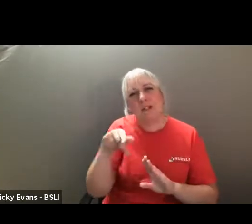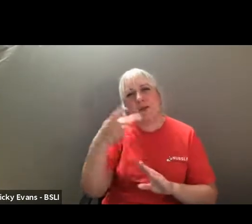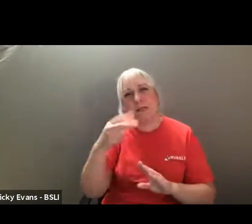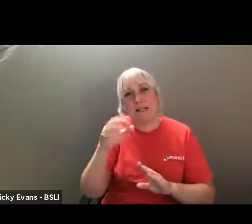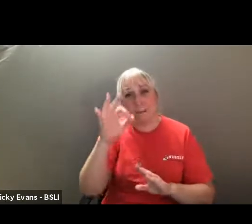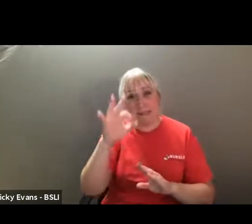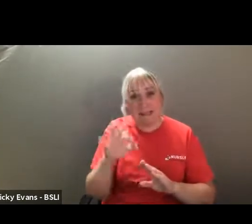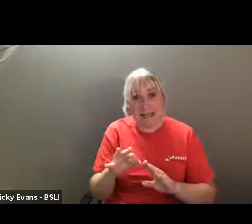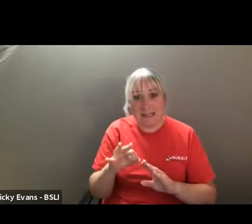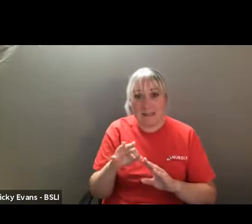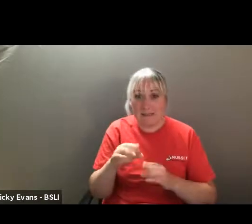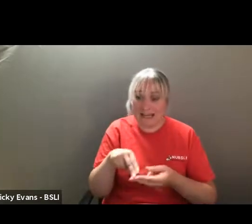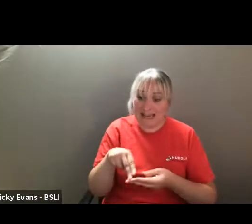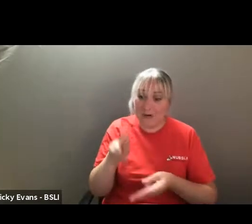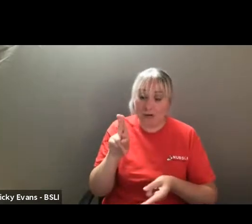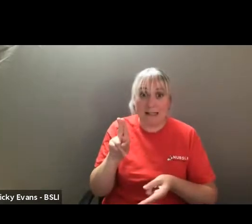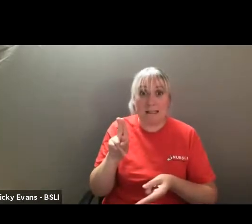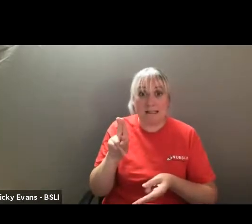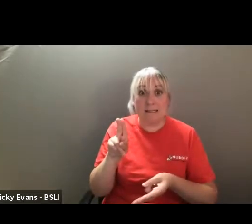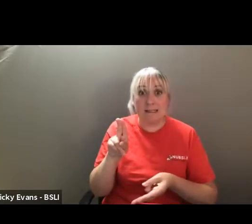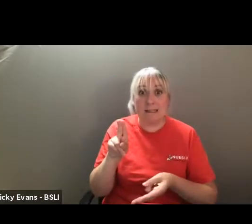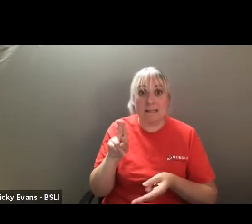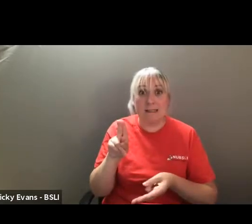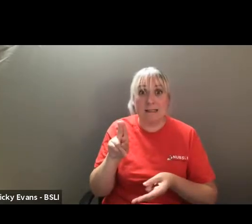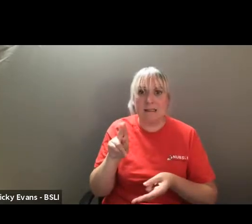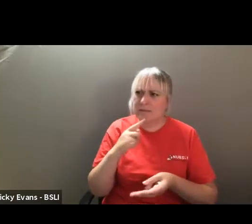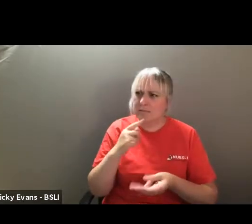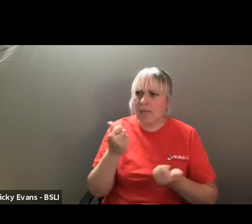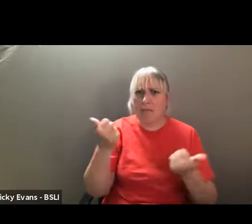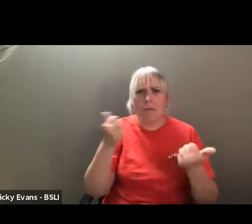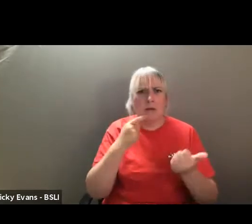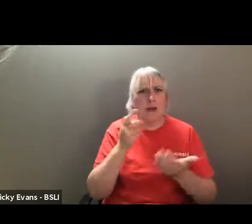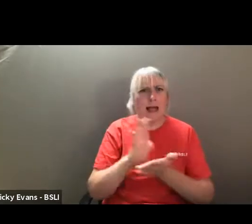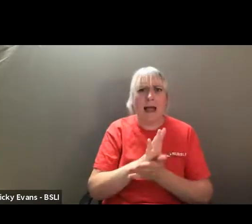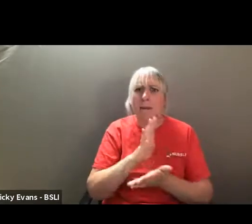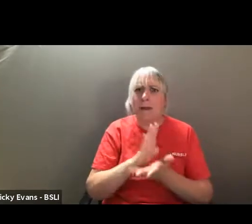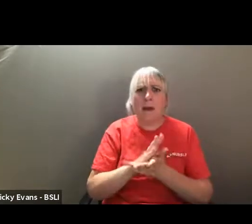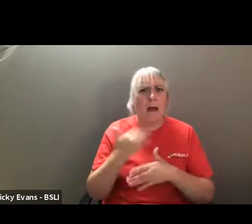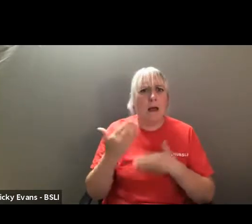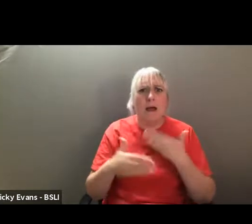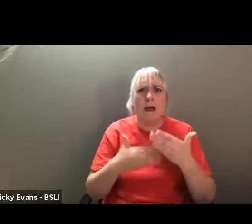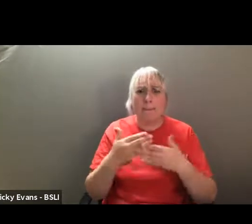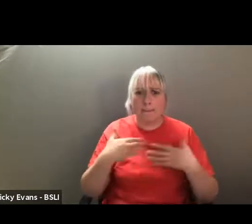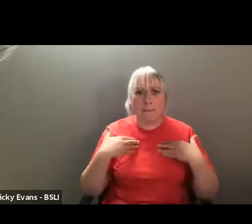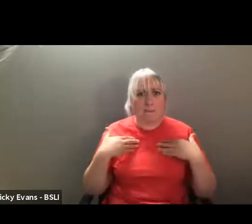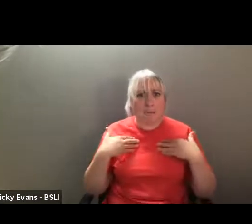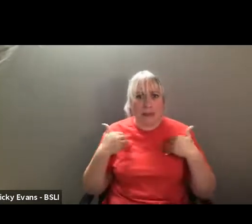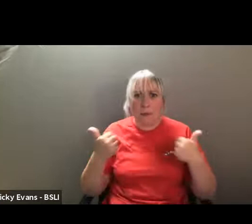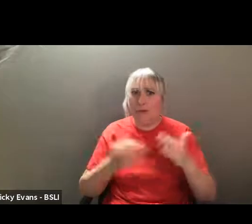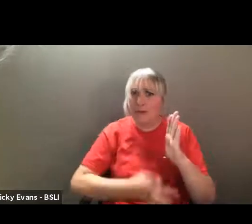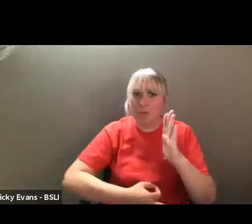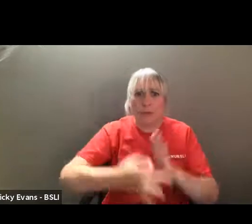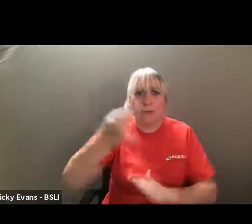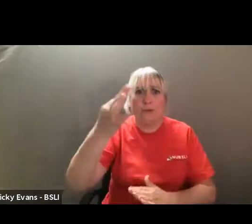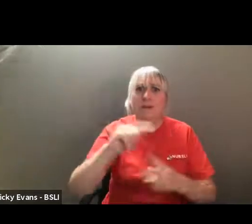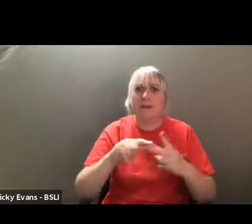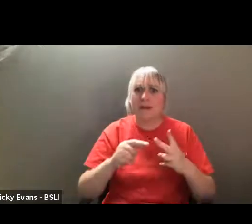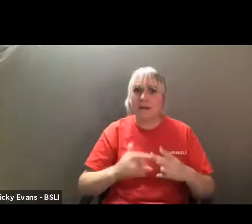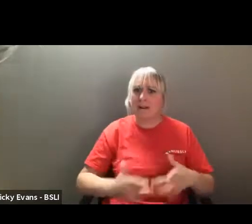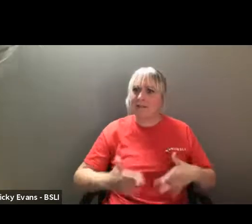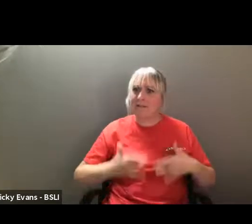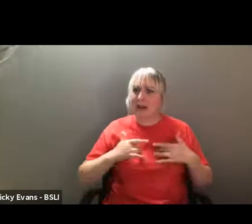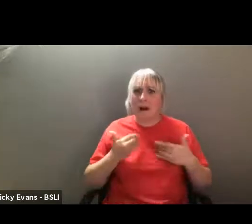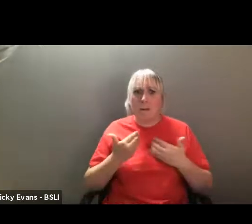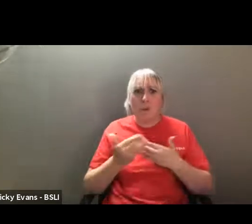increase from the regular social assistance rate, they were happier, they were healthier, they were feeling more